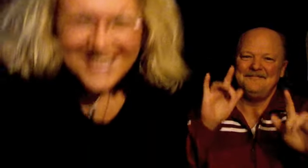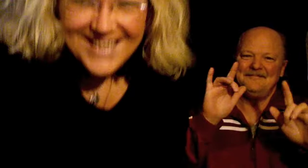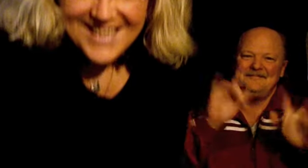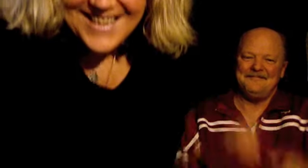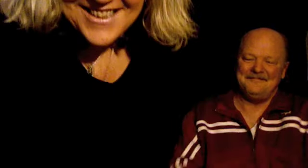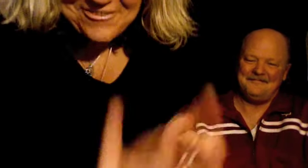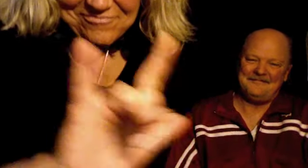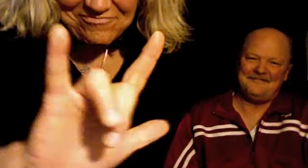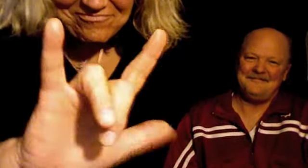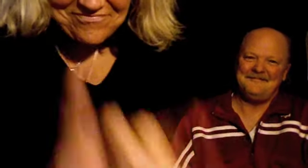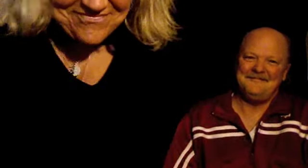I